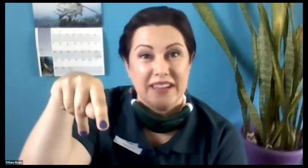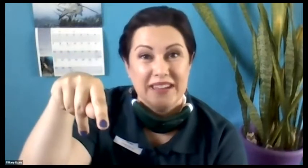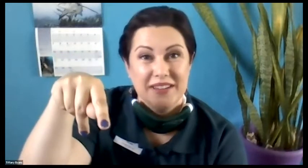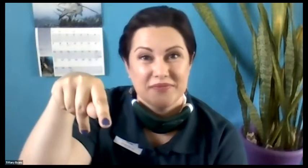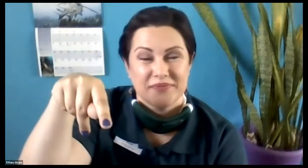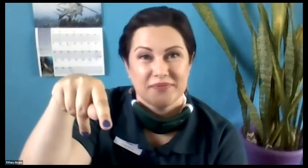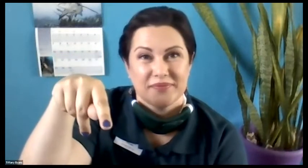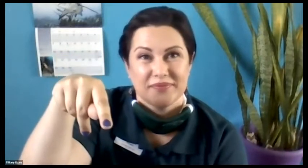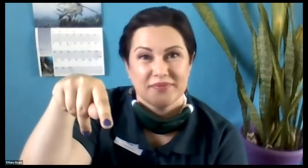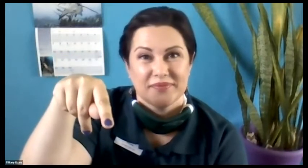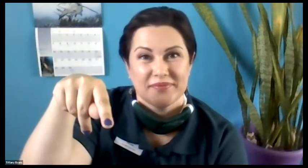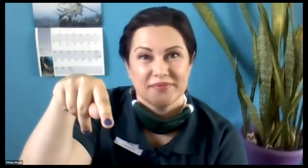P,